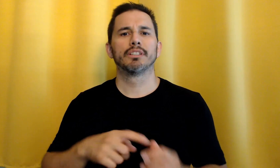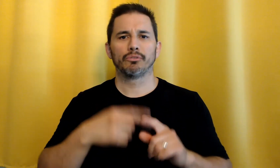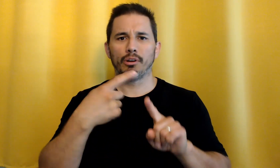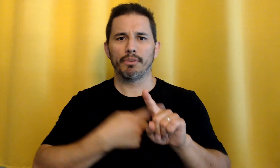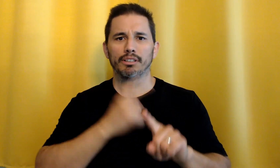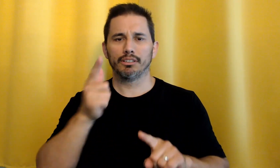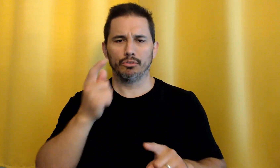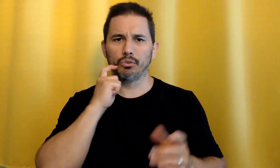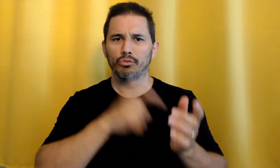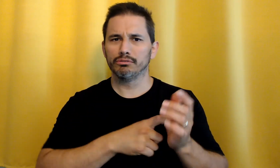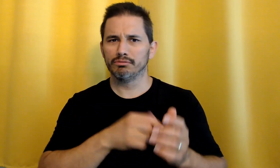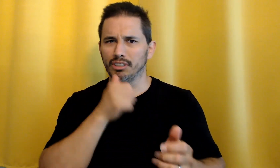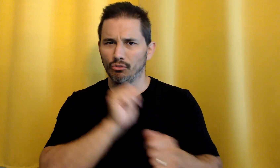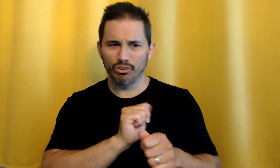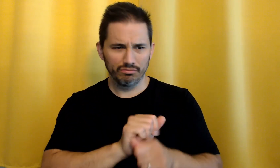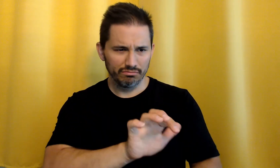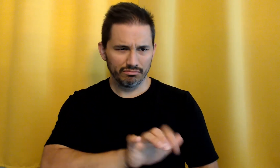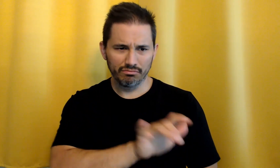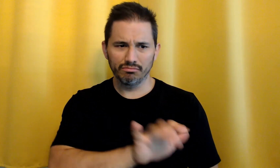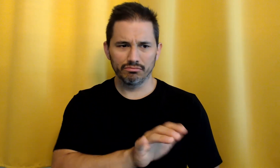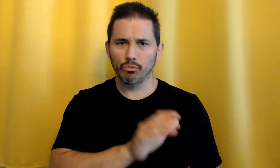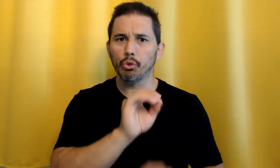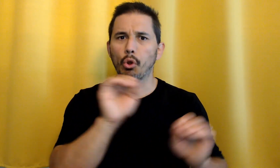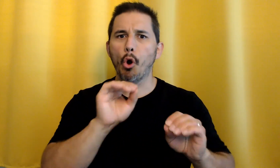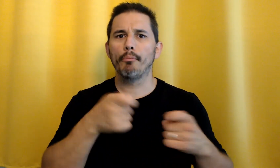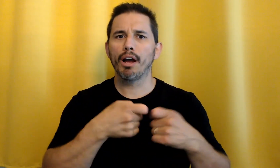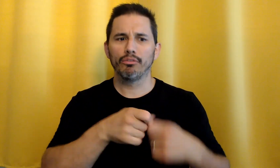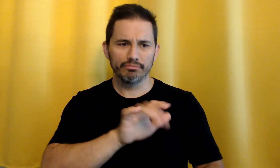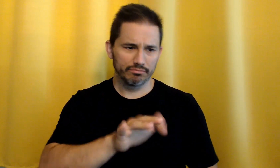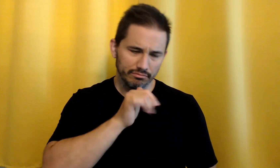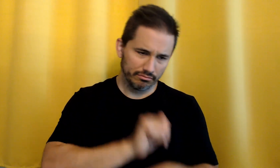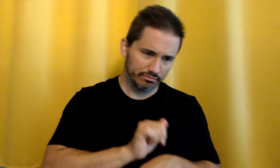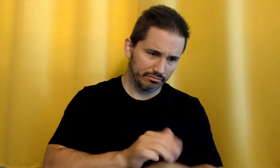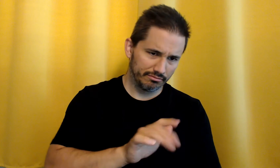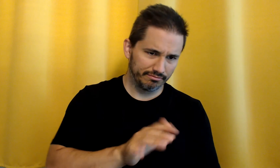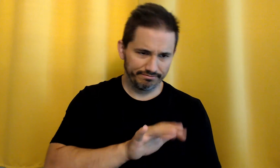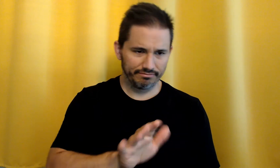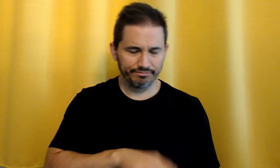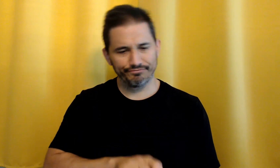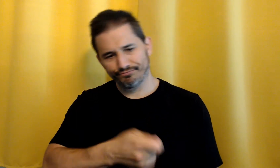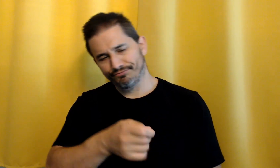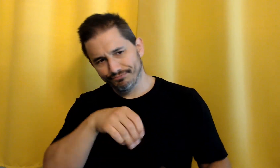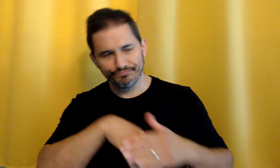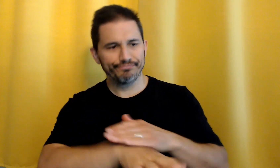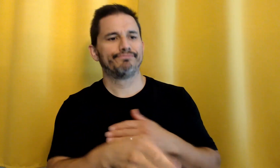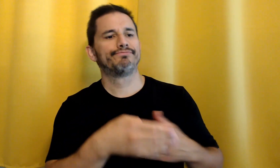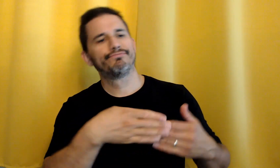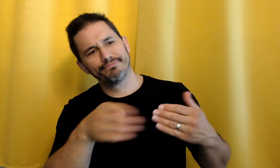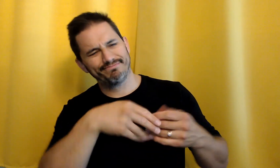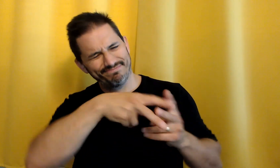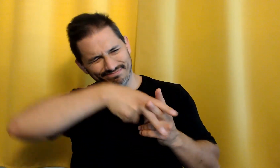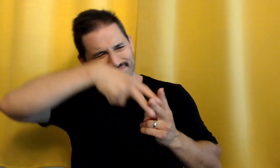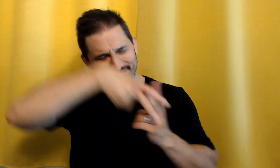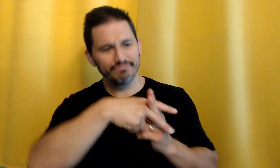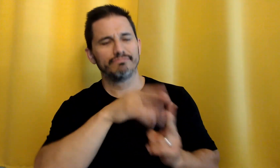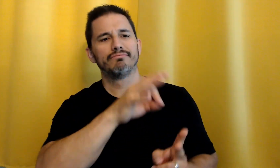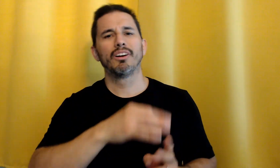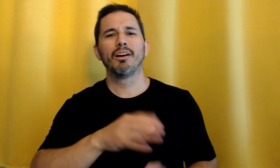door. A month later, I noticed that the keypad wasn't working. It wasn't receiving any power. So I opened the door,